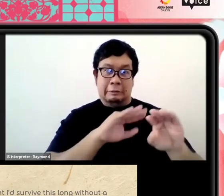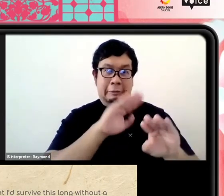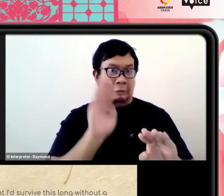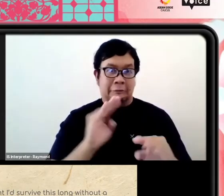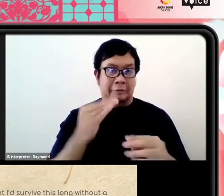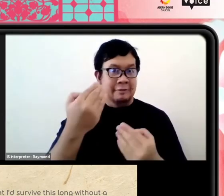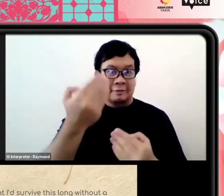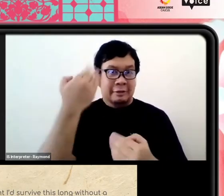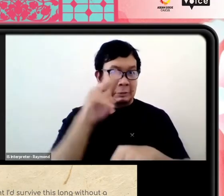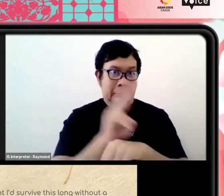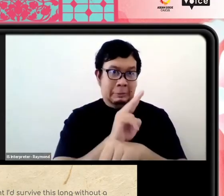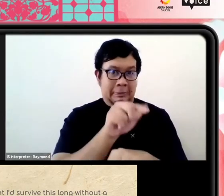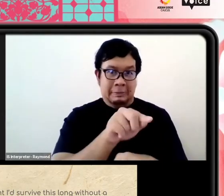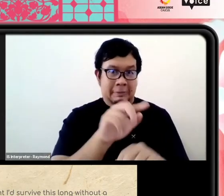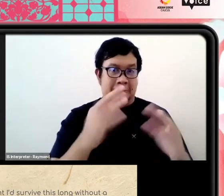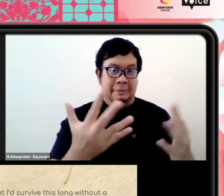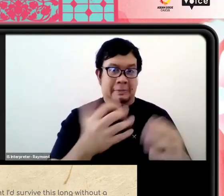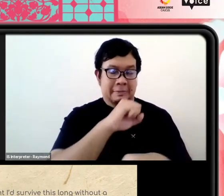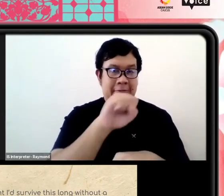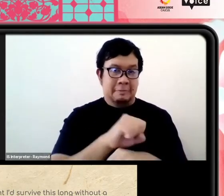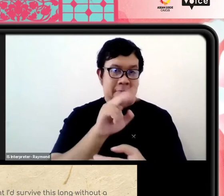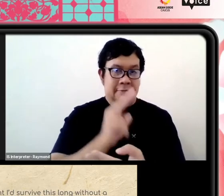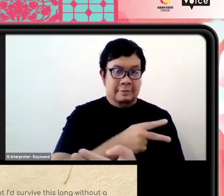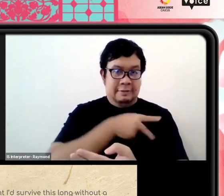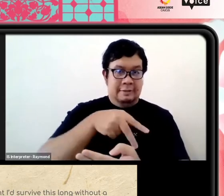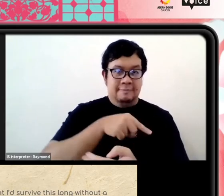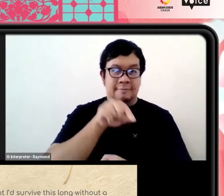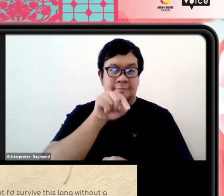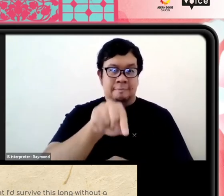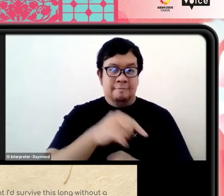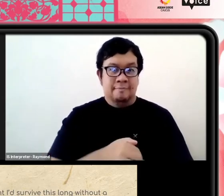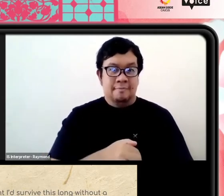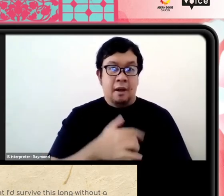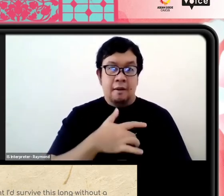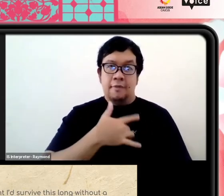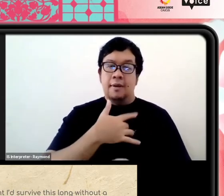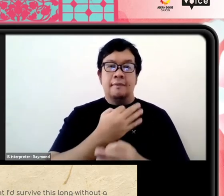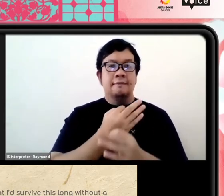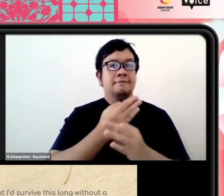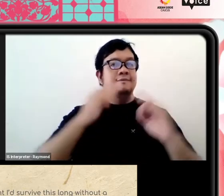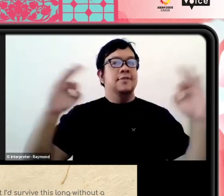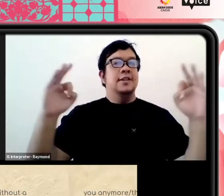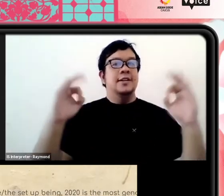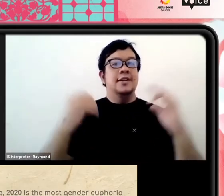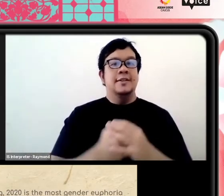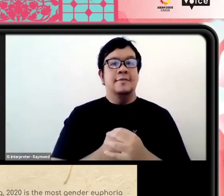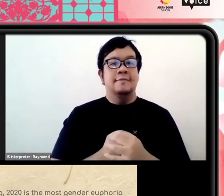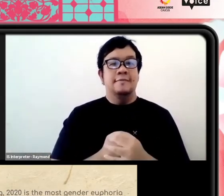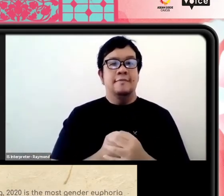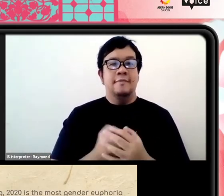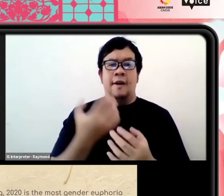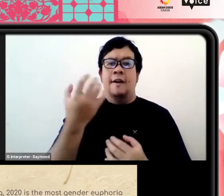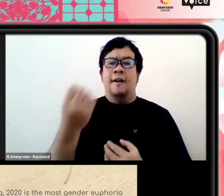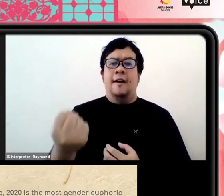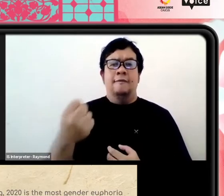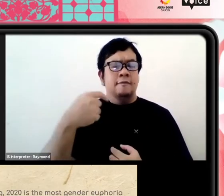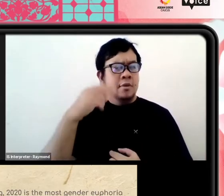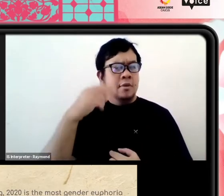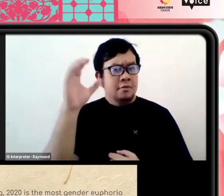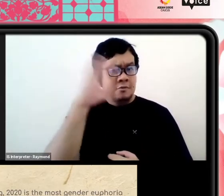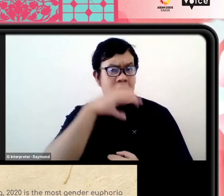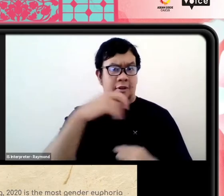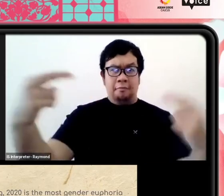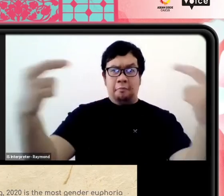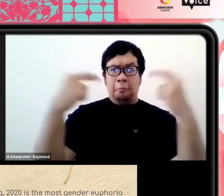The punchline being, it's actually kind of liberating, not caring what a room full of cishet strangers thinks of you anymore. The